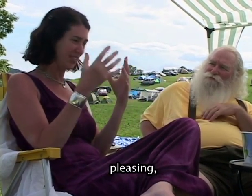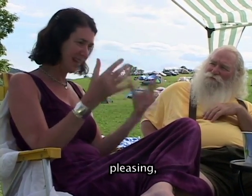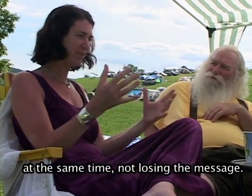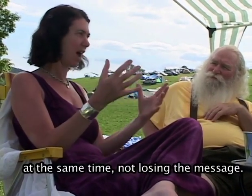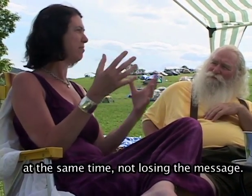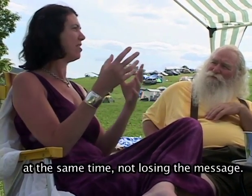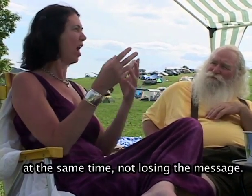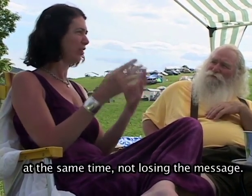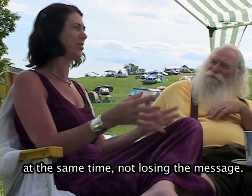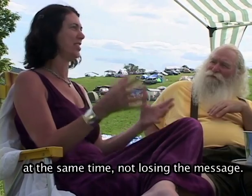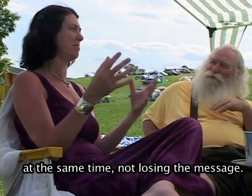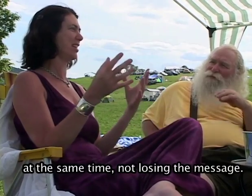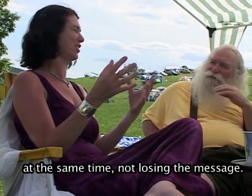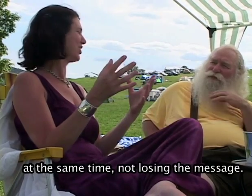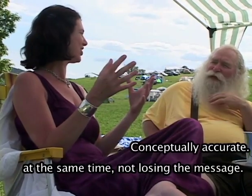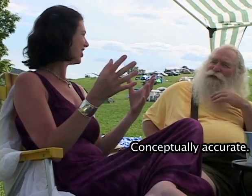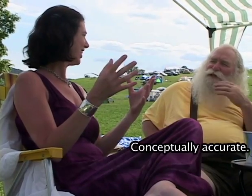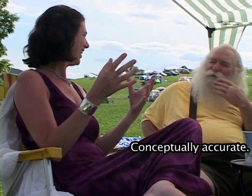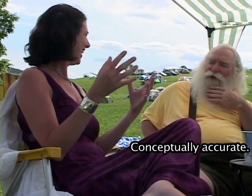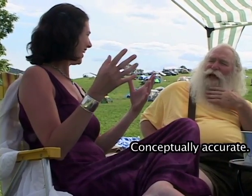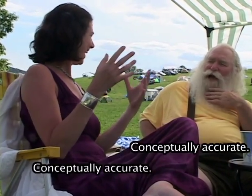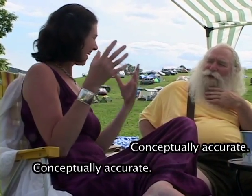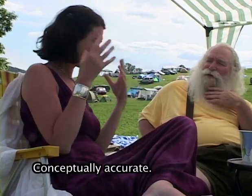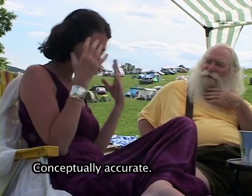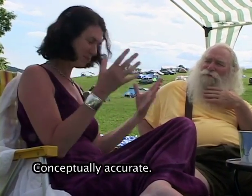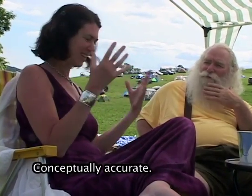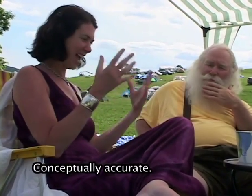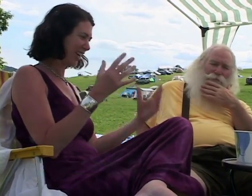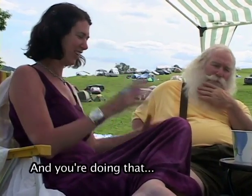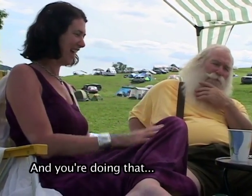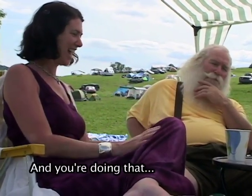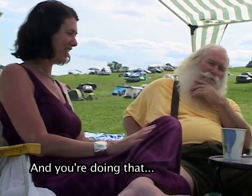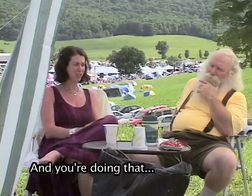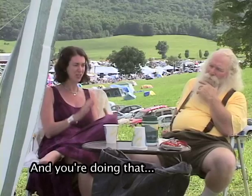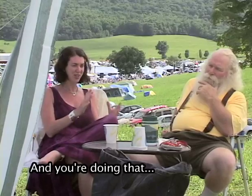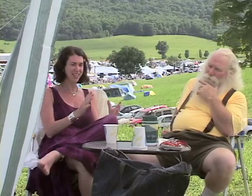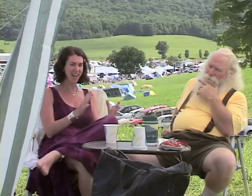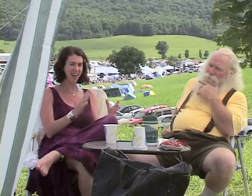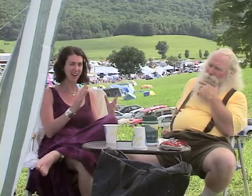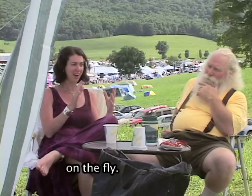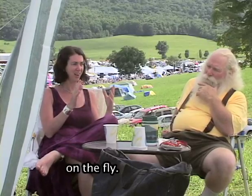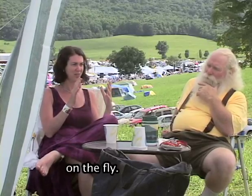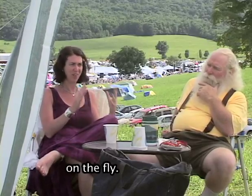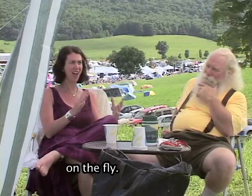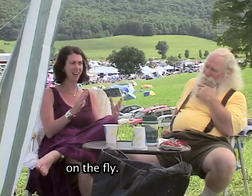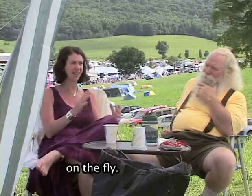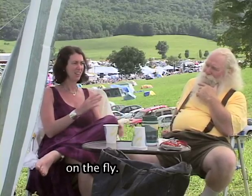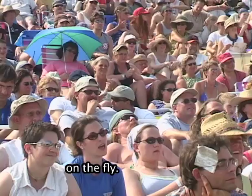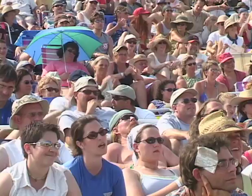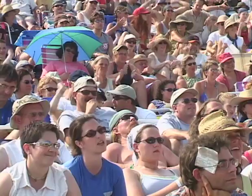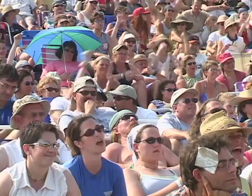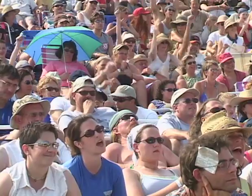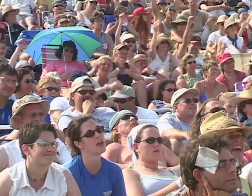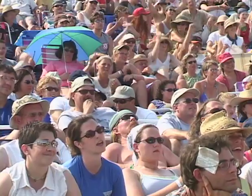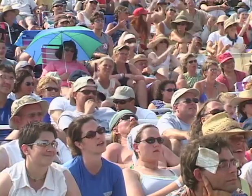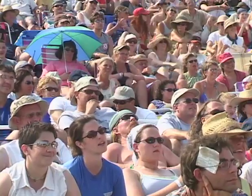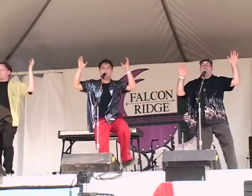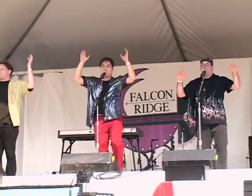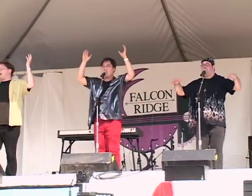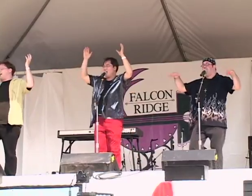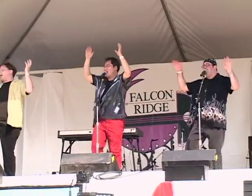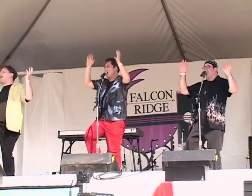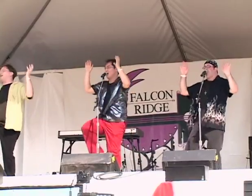pleasing, at the same time not losing the message. Conceptually accurate. Conceptually accurate, and you're doing that on the fly.